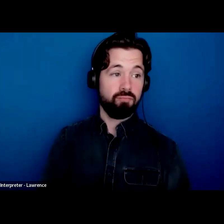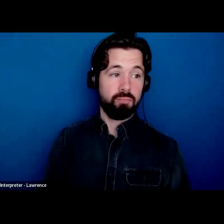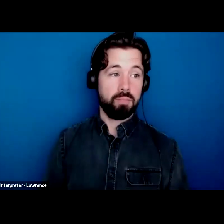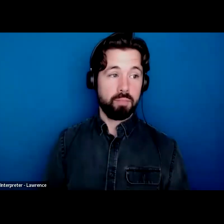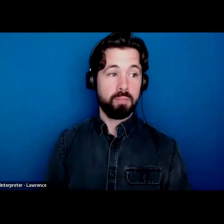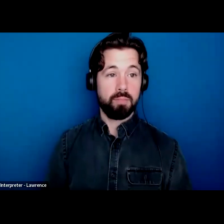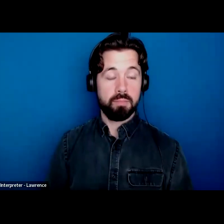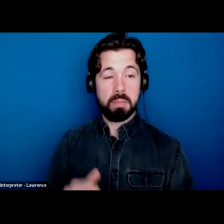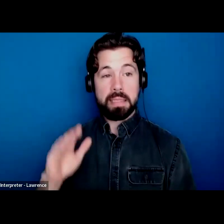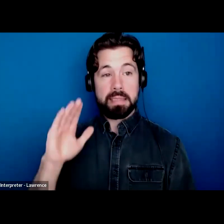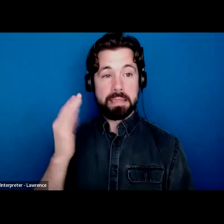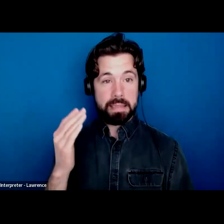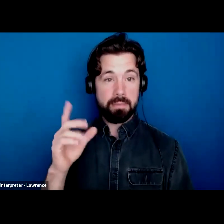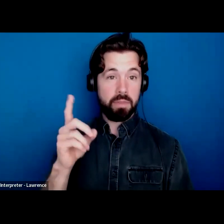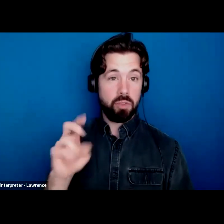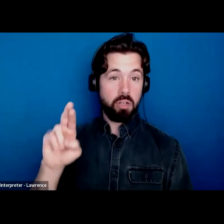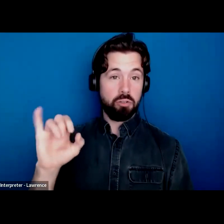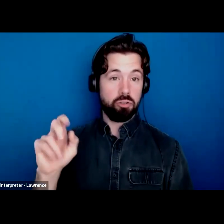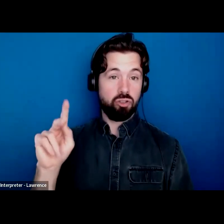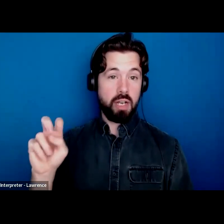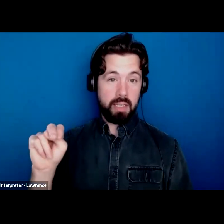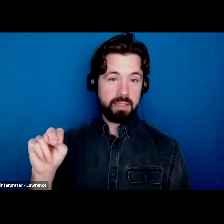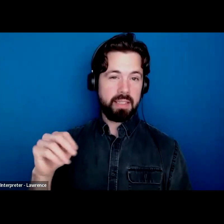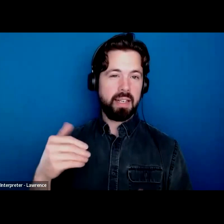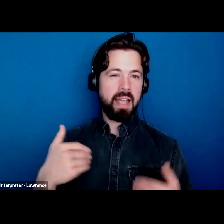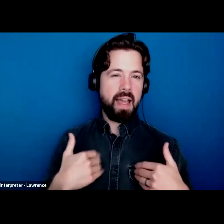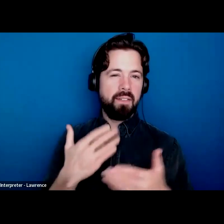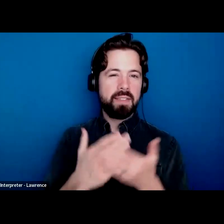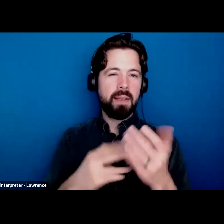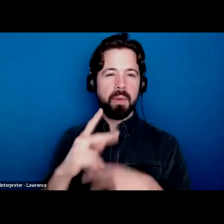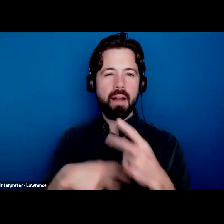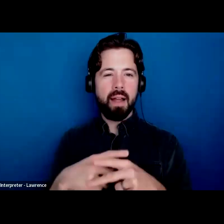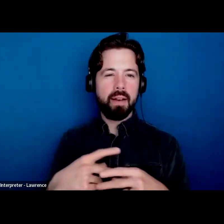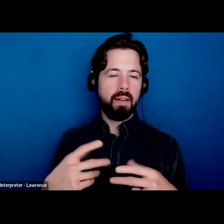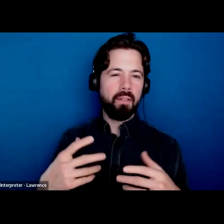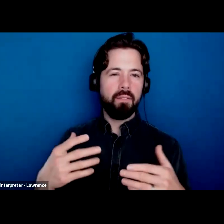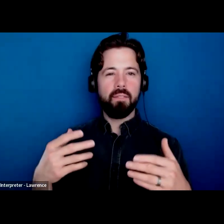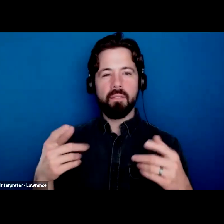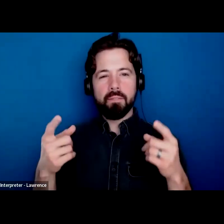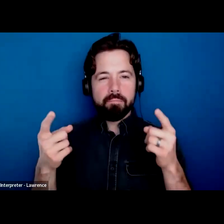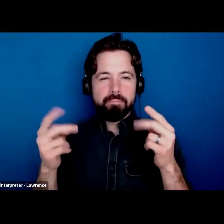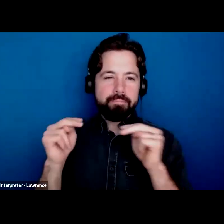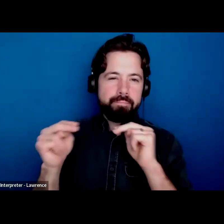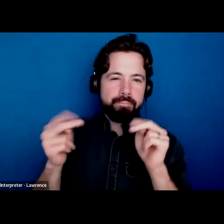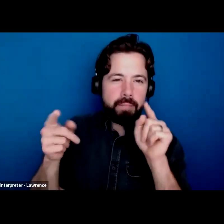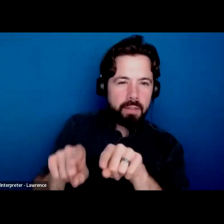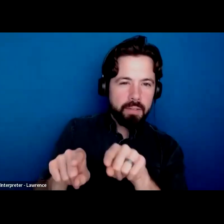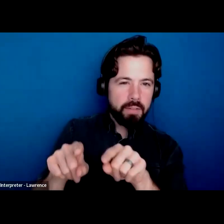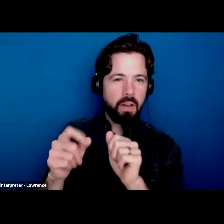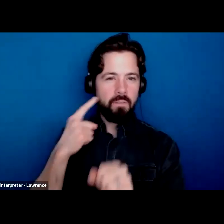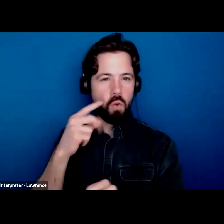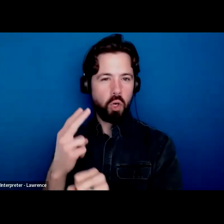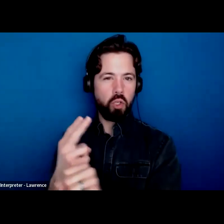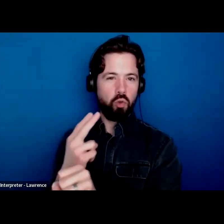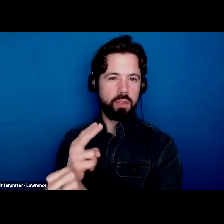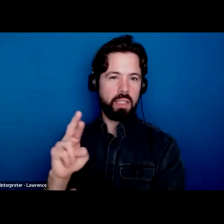Assemblyman Jackson was interested in there being some type of compromise language as it relates to the utilization of remote services.